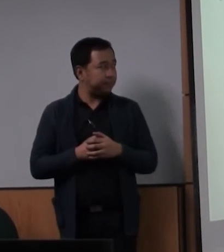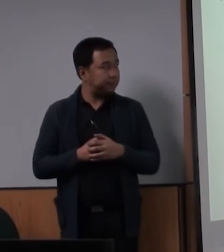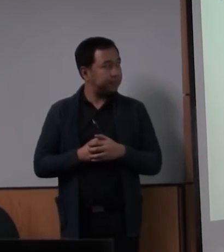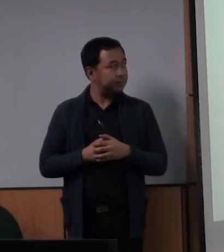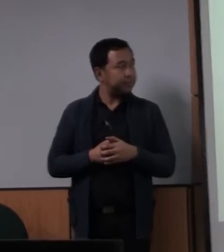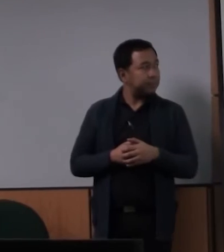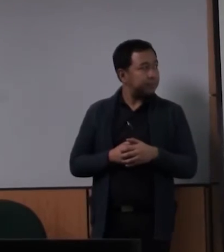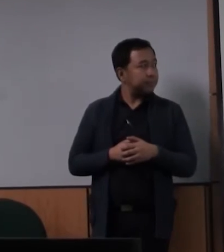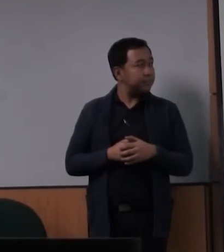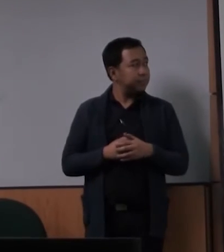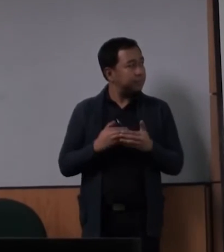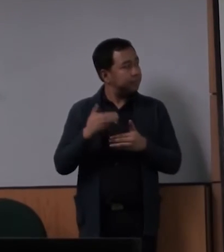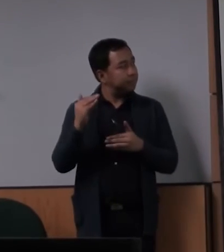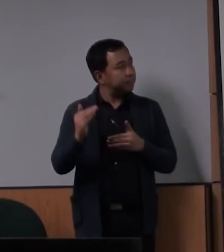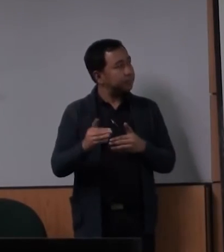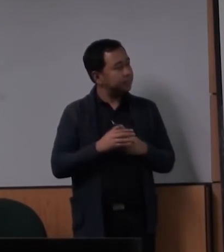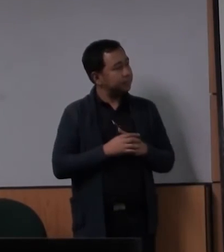okay. And then next,